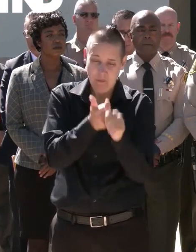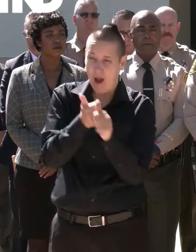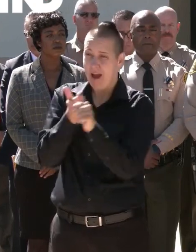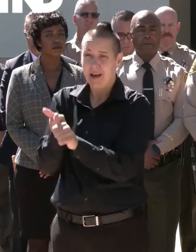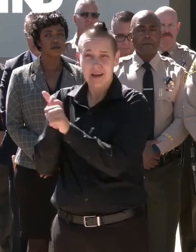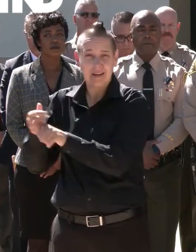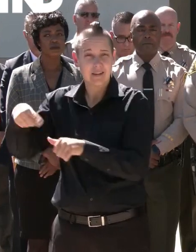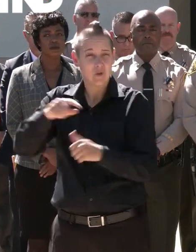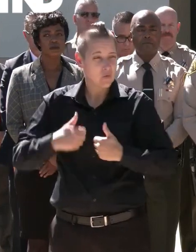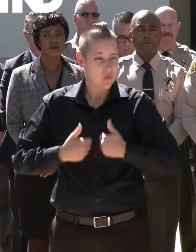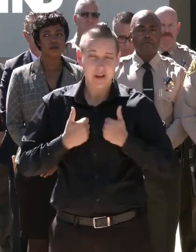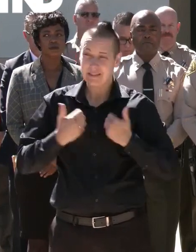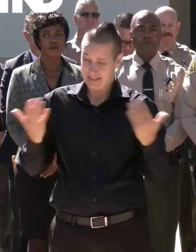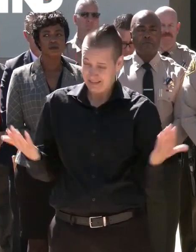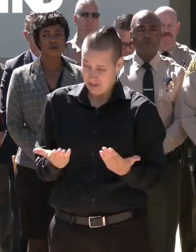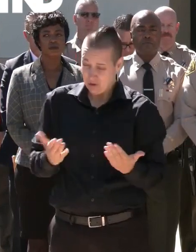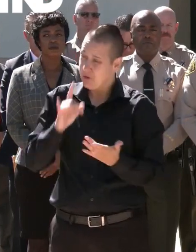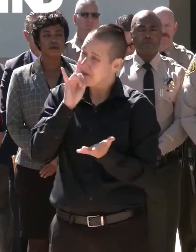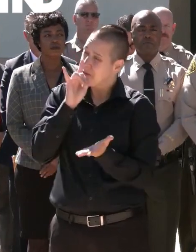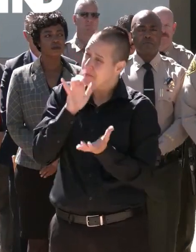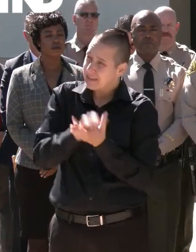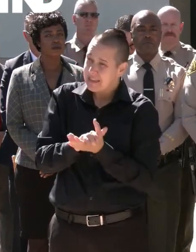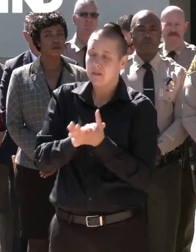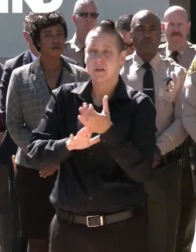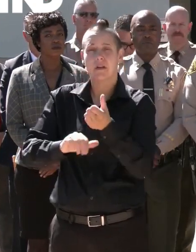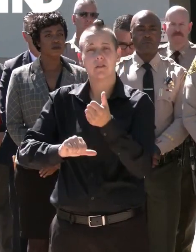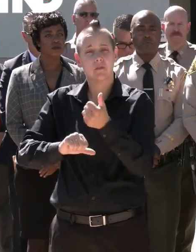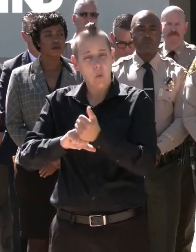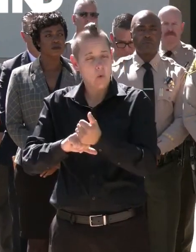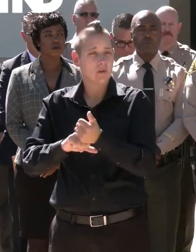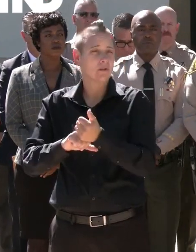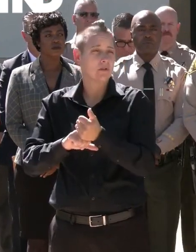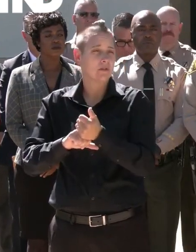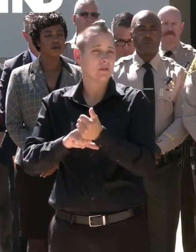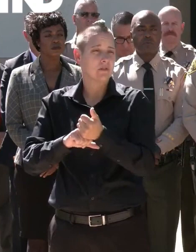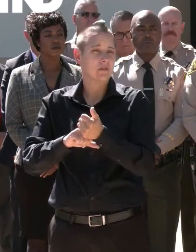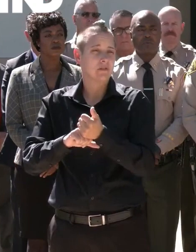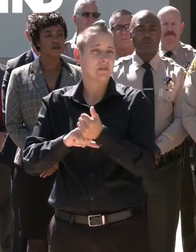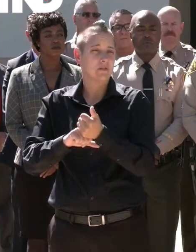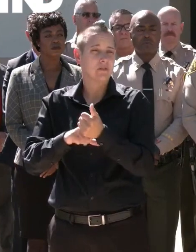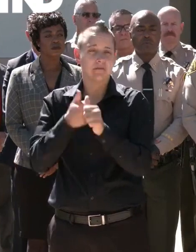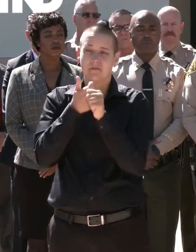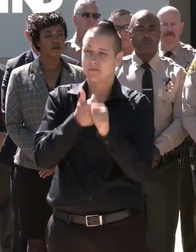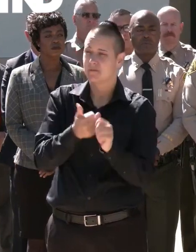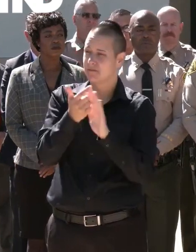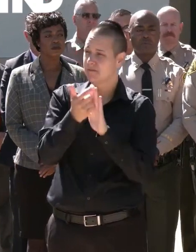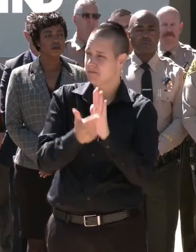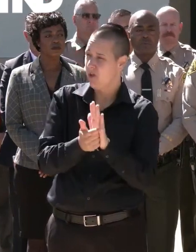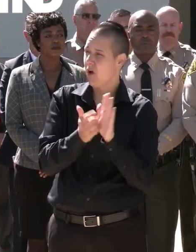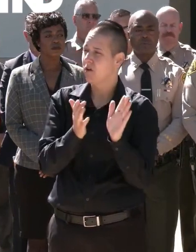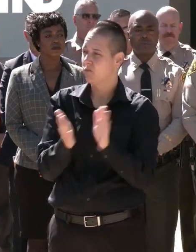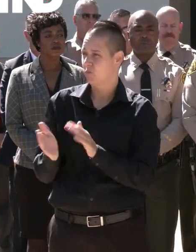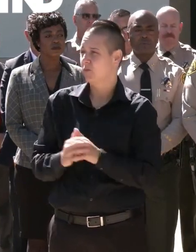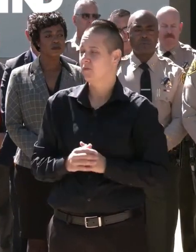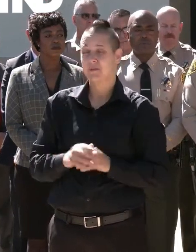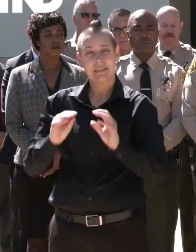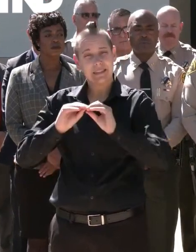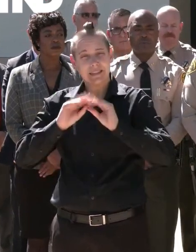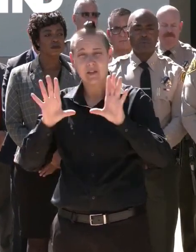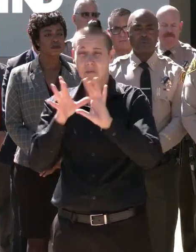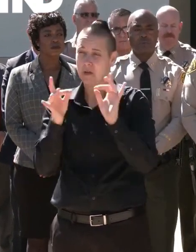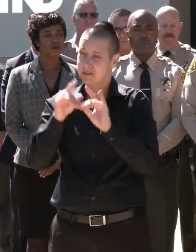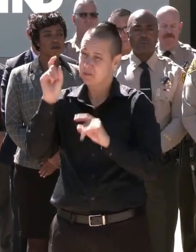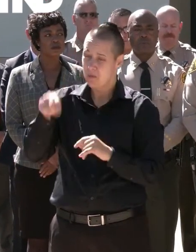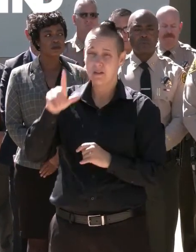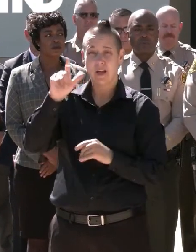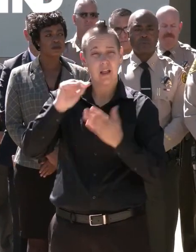Los Angeles County who believe in and support law and order. We must send a clear message that